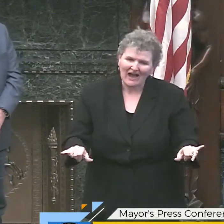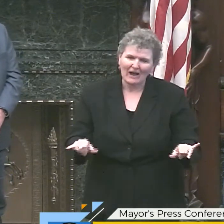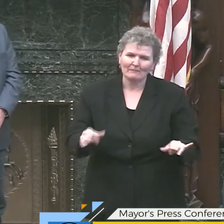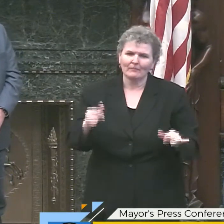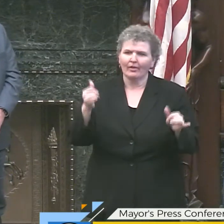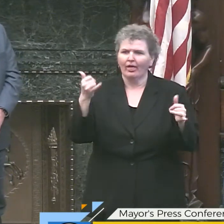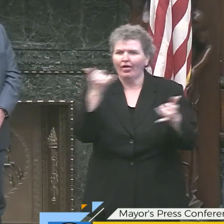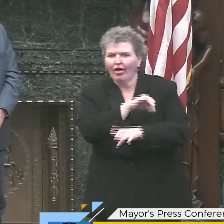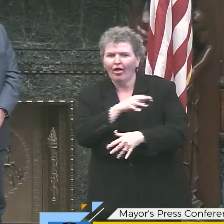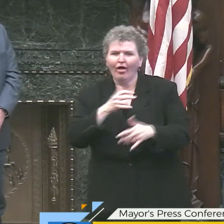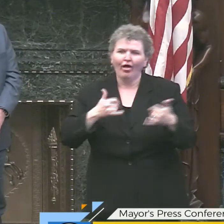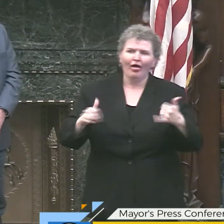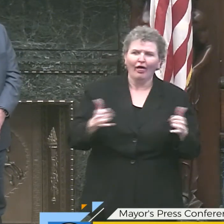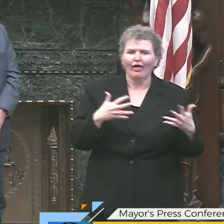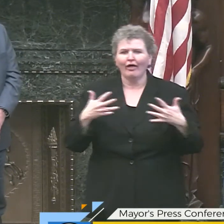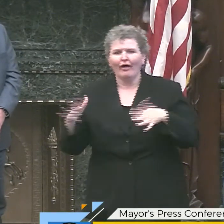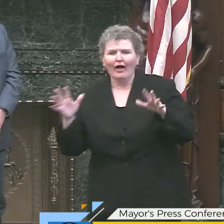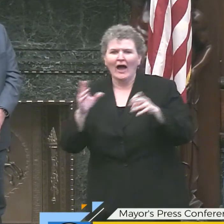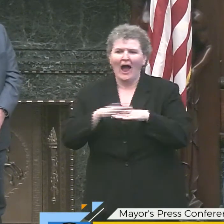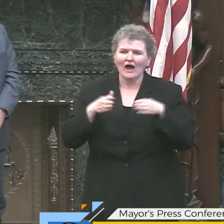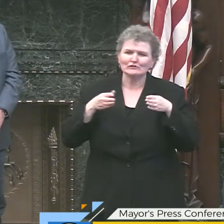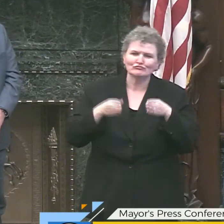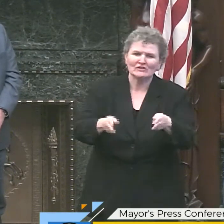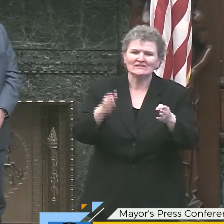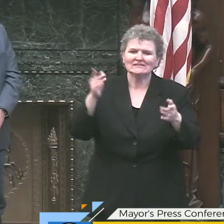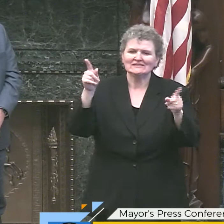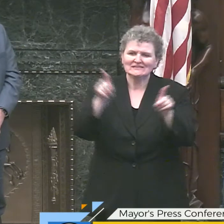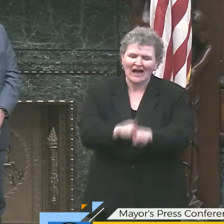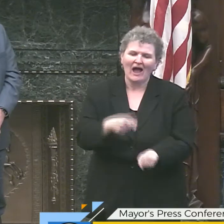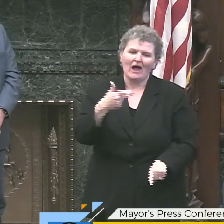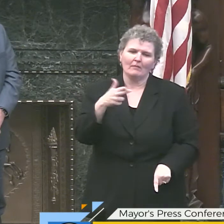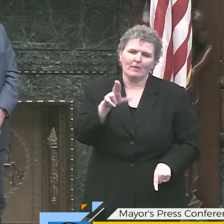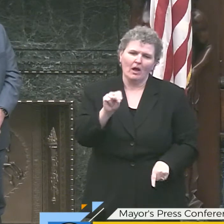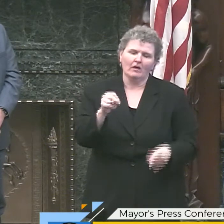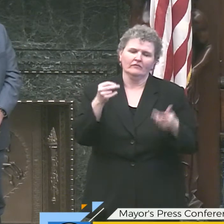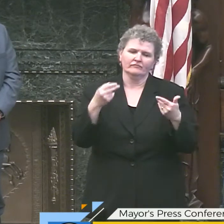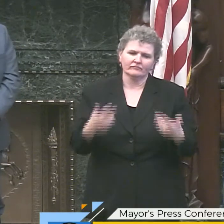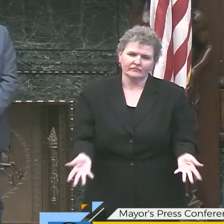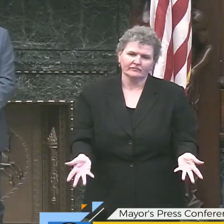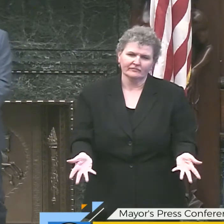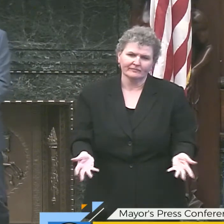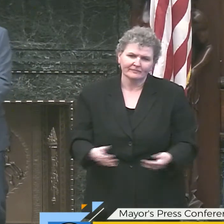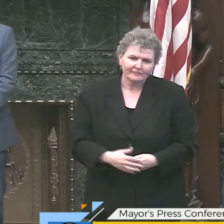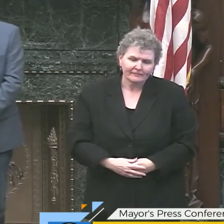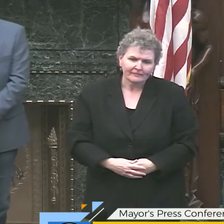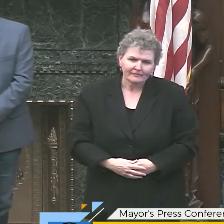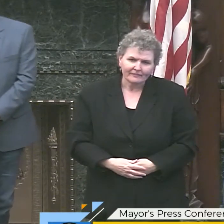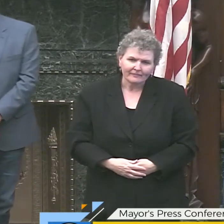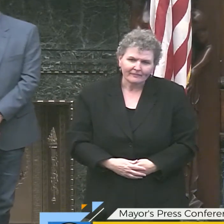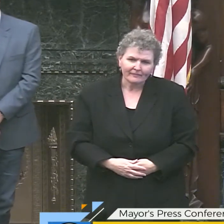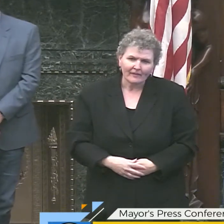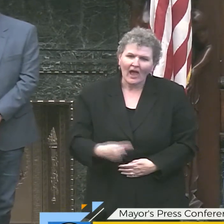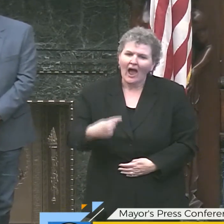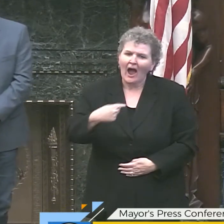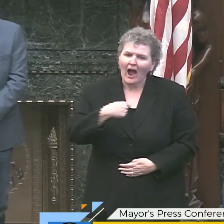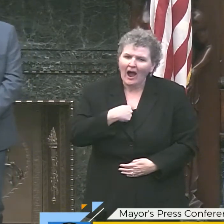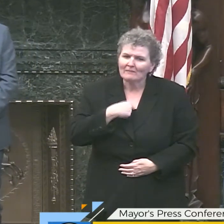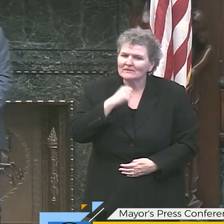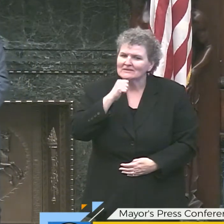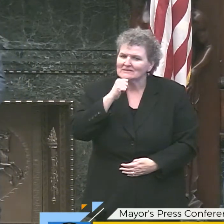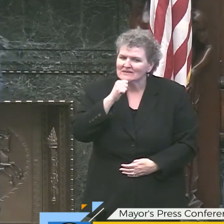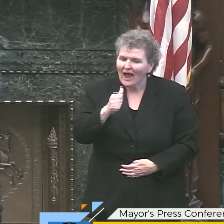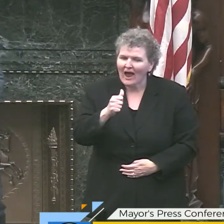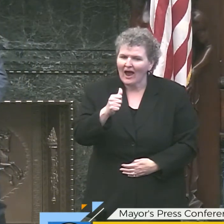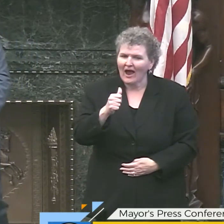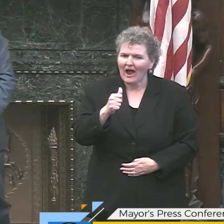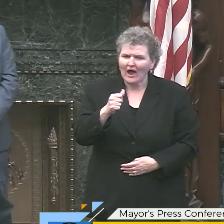gun. I understand the issue, and look, I would not be considered a staunch conservative by any stretch of